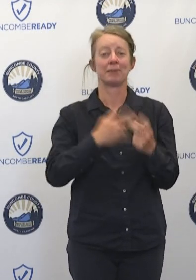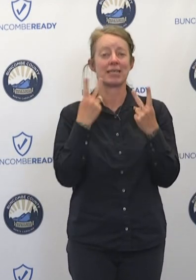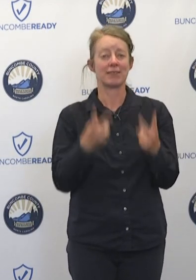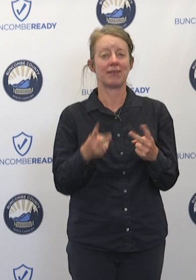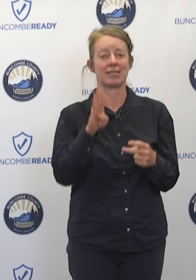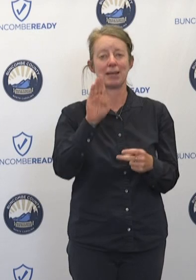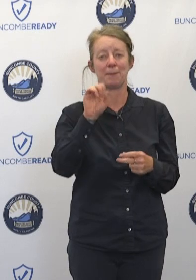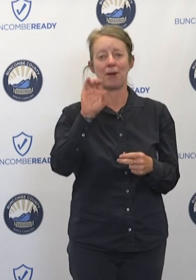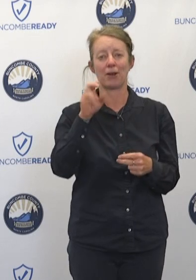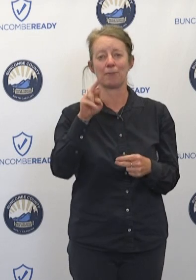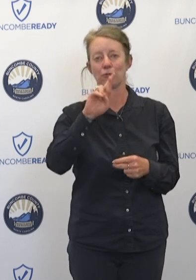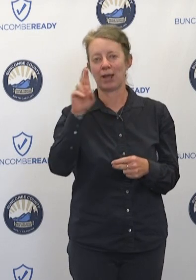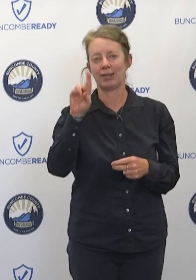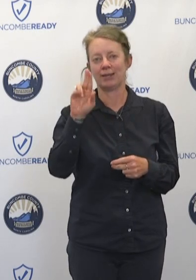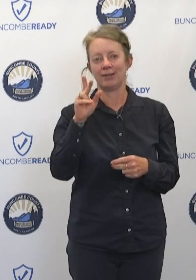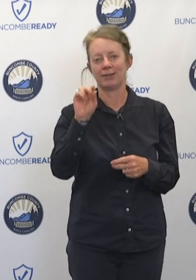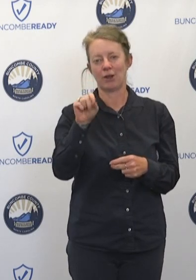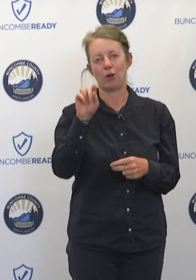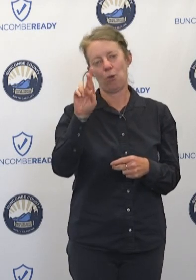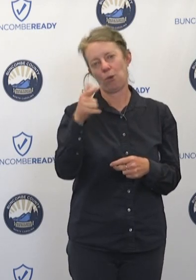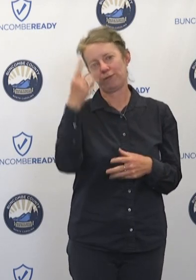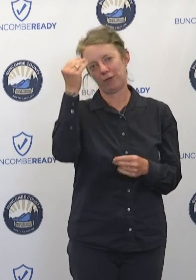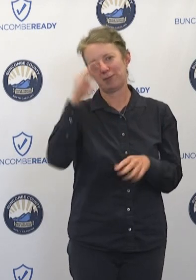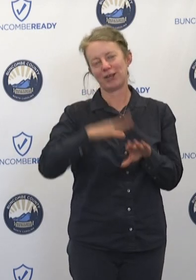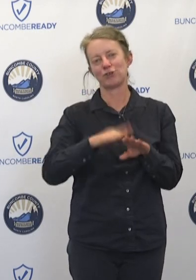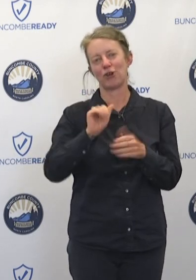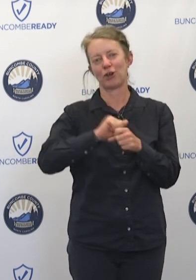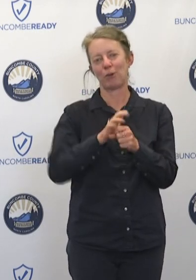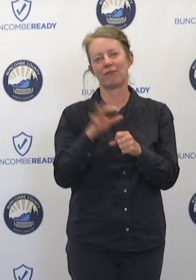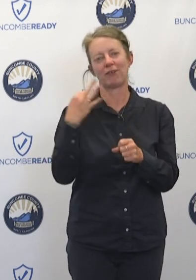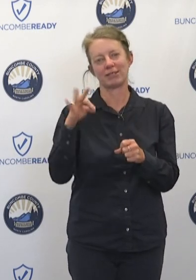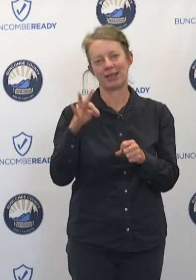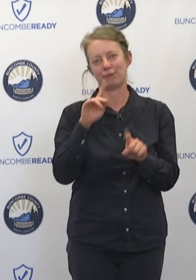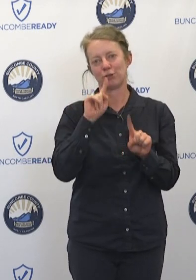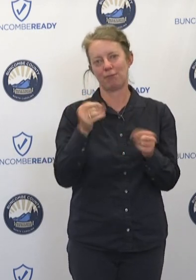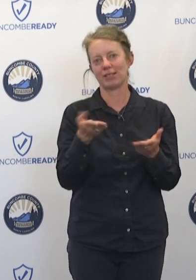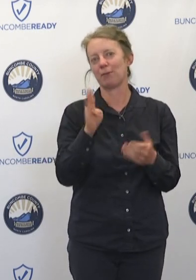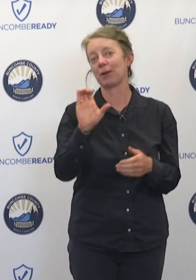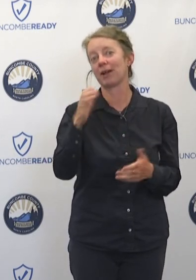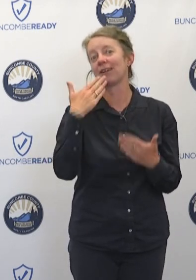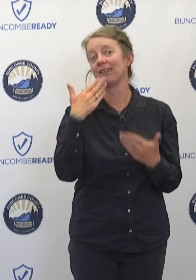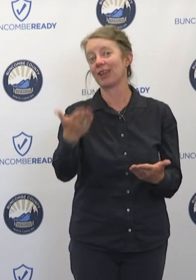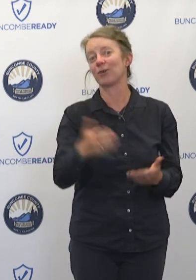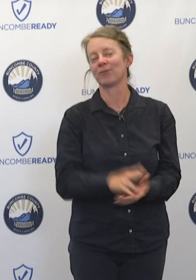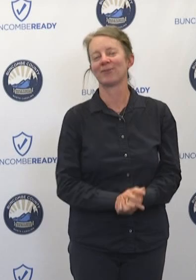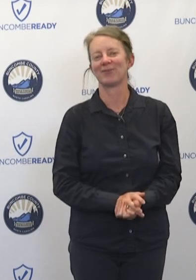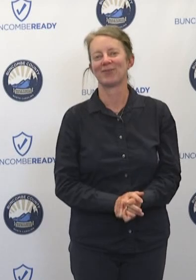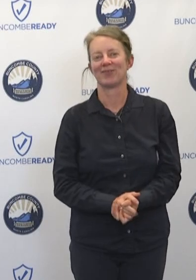buncombeready.org for information on the COVID-19 response in Buncombe County. Thank you.